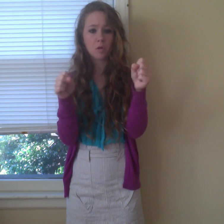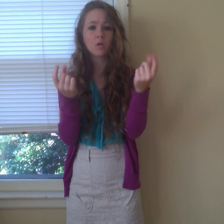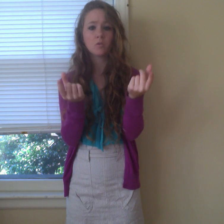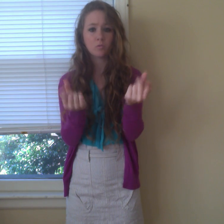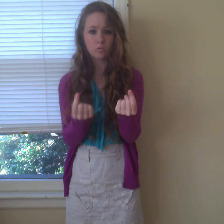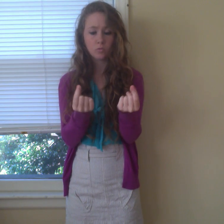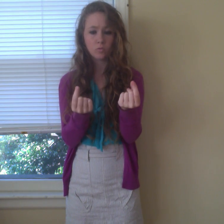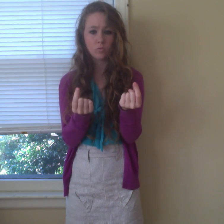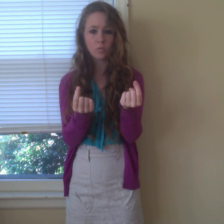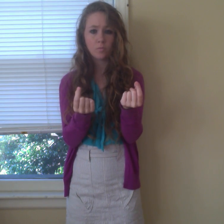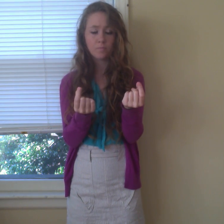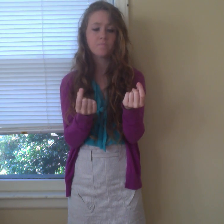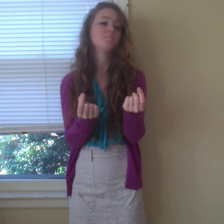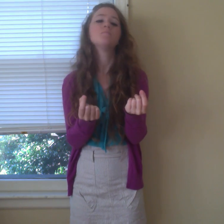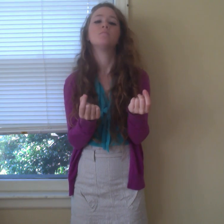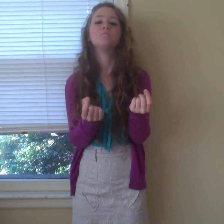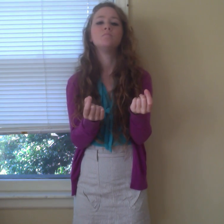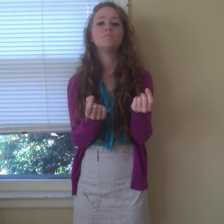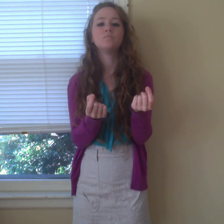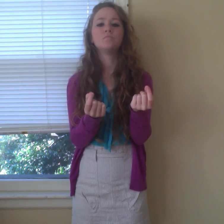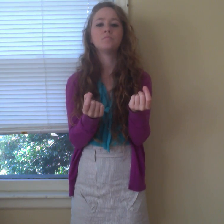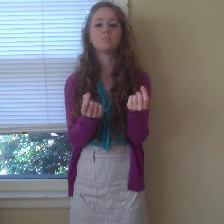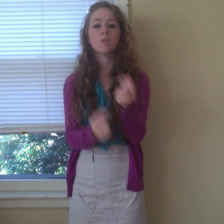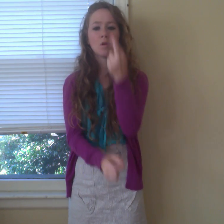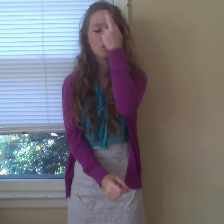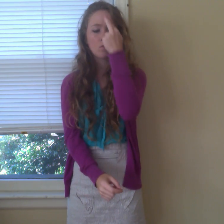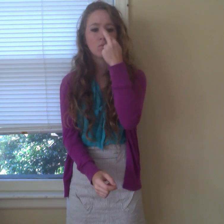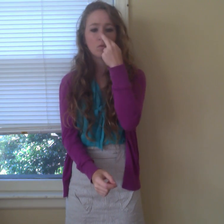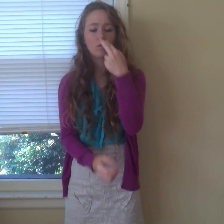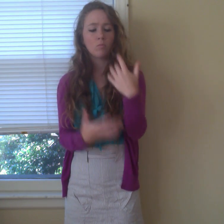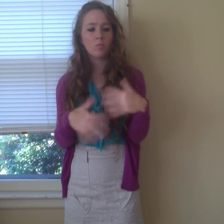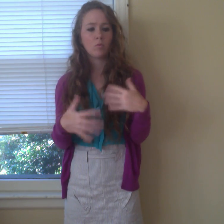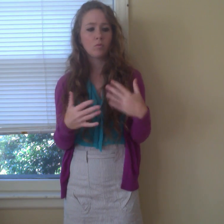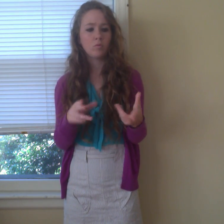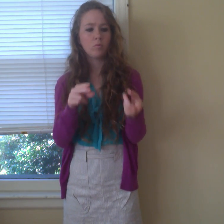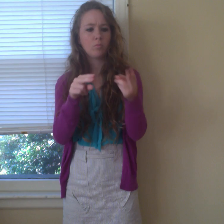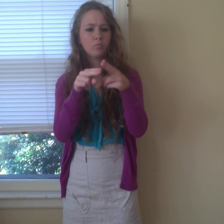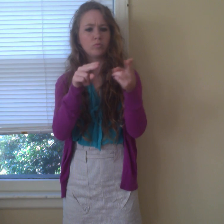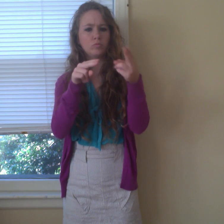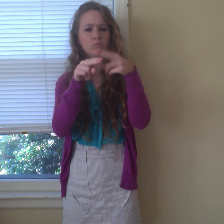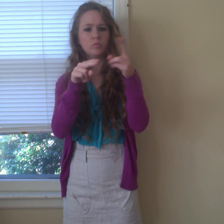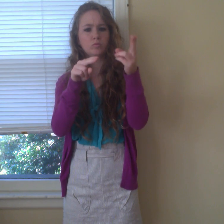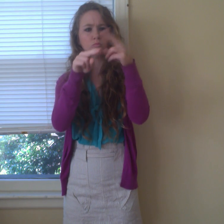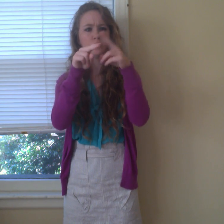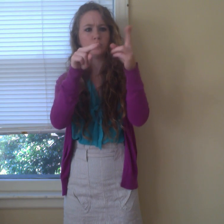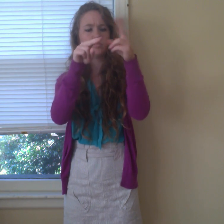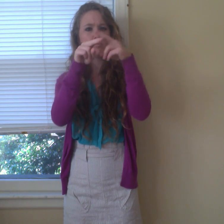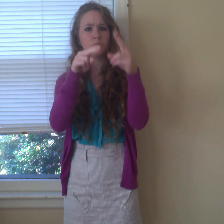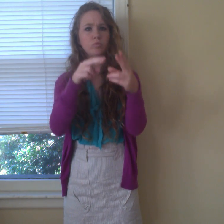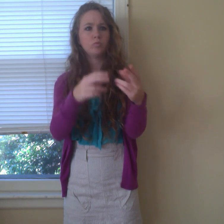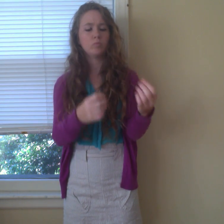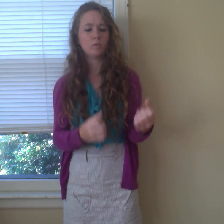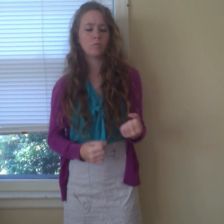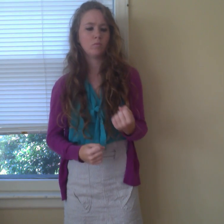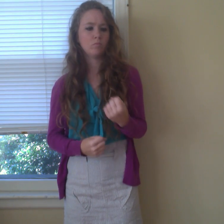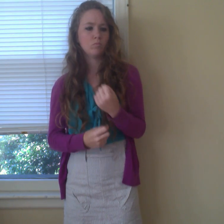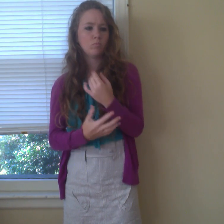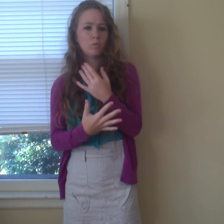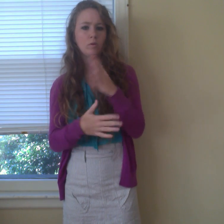their labor. In time, Rome became wealthy and the envy of the world. In the midst of plenty, however, the